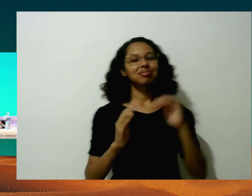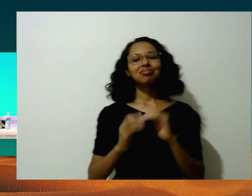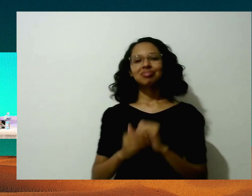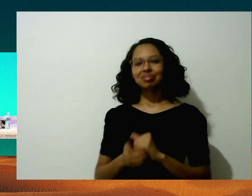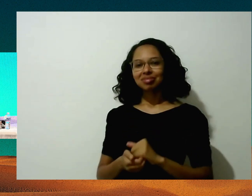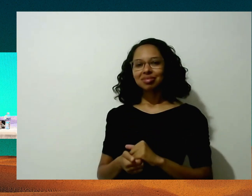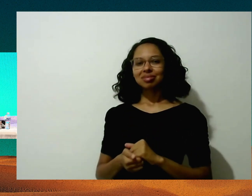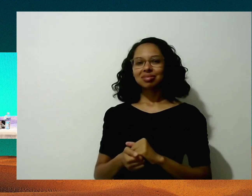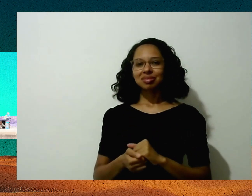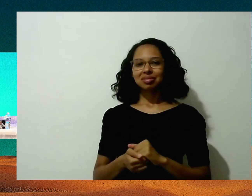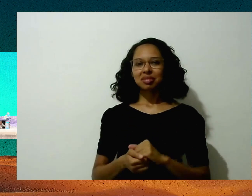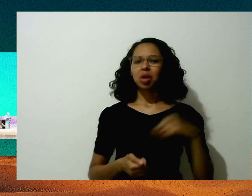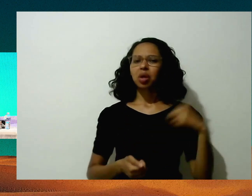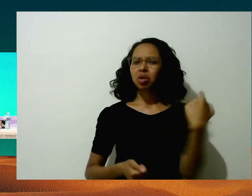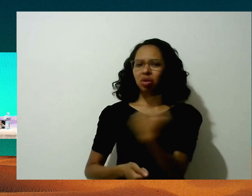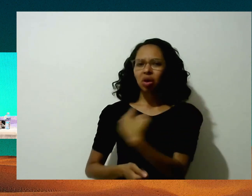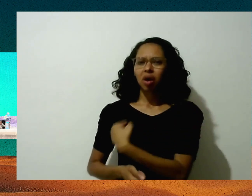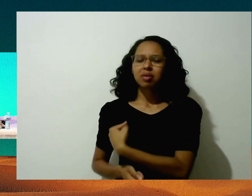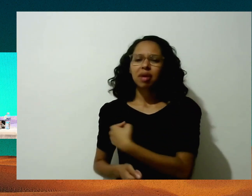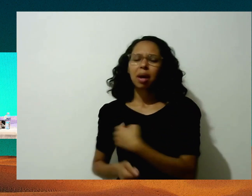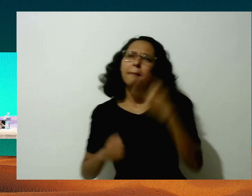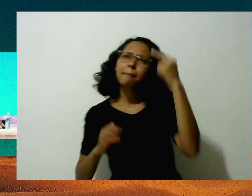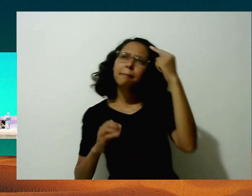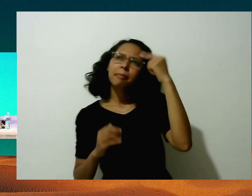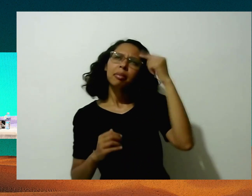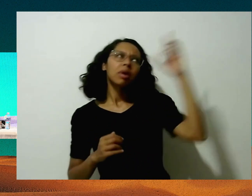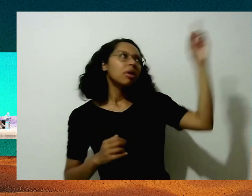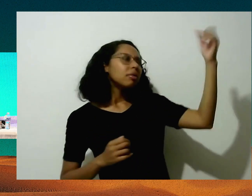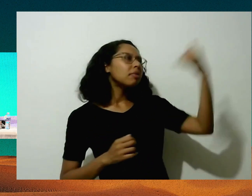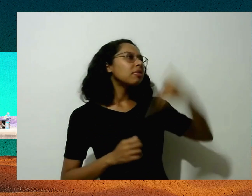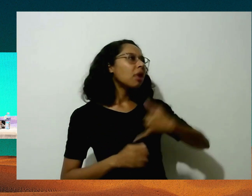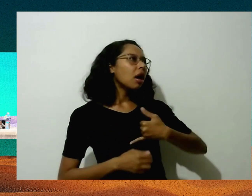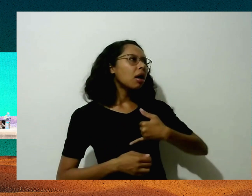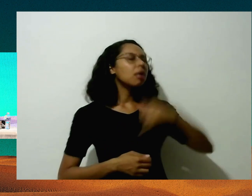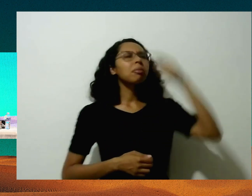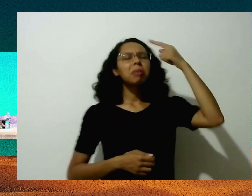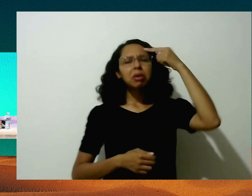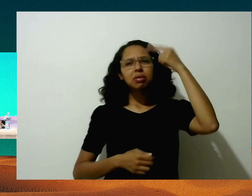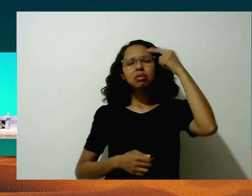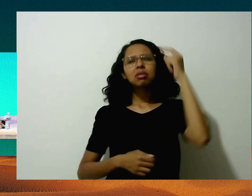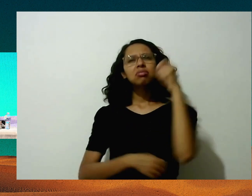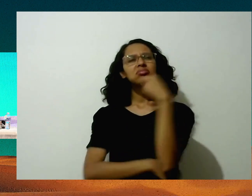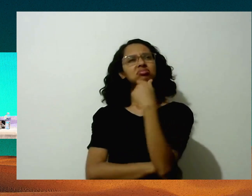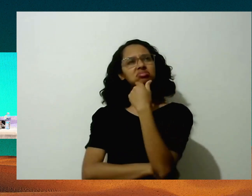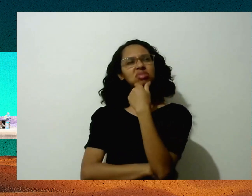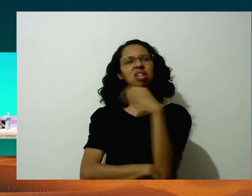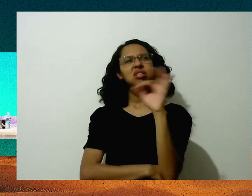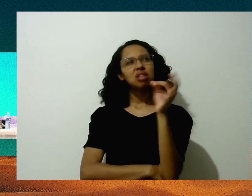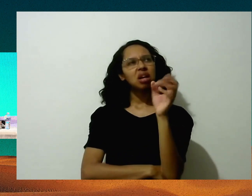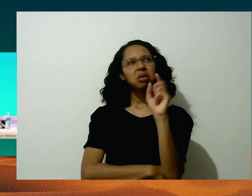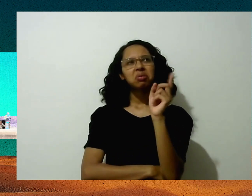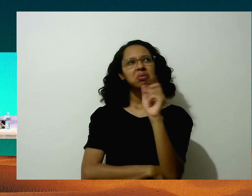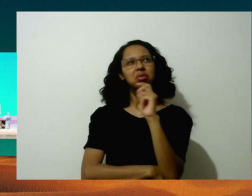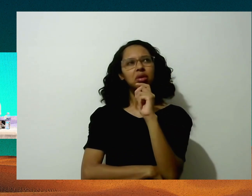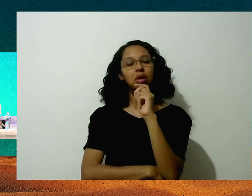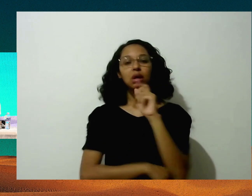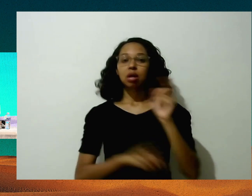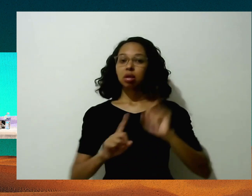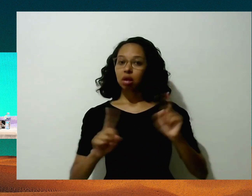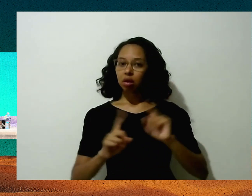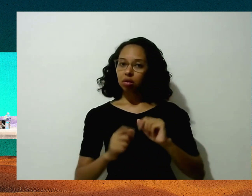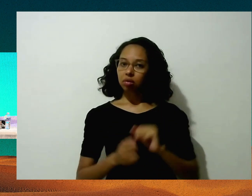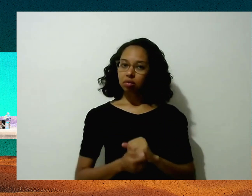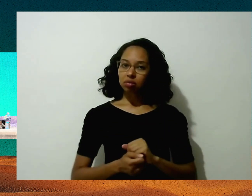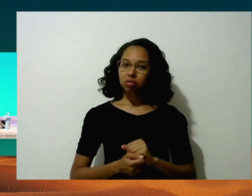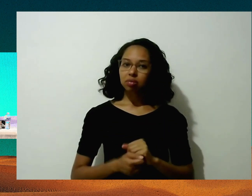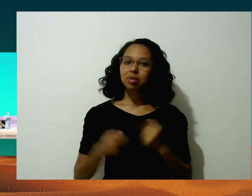ficar analisando, será que eu vou receber essa palavra, vou obedecer essa palavra ou não? It is not for us to be analyzing, am I going to